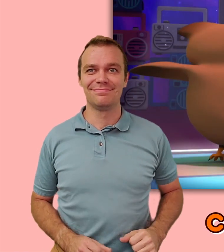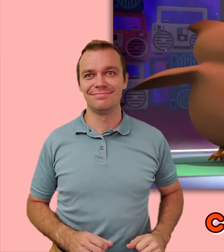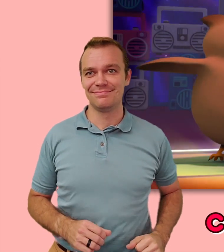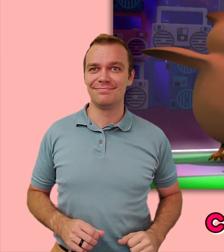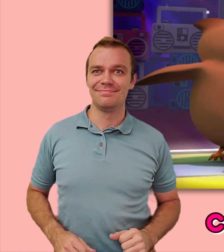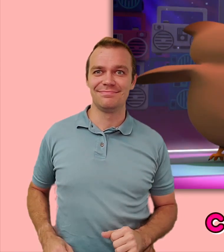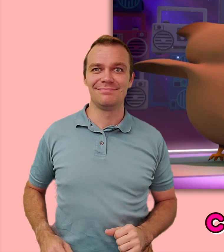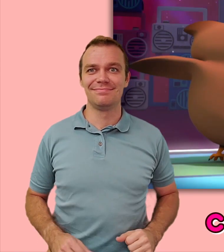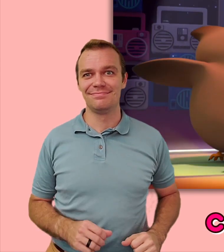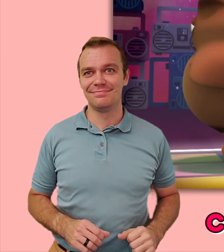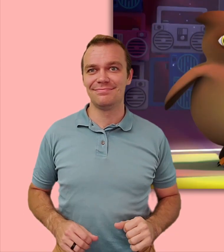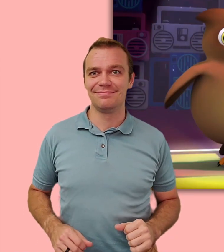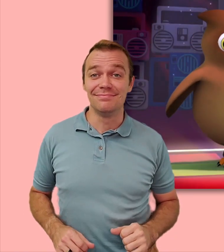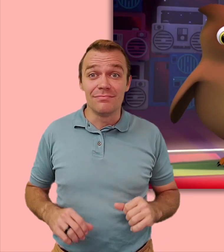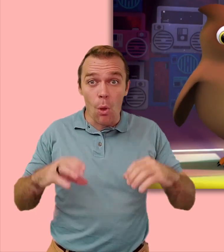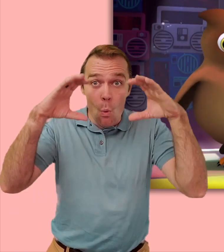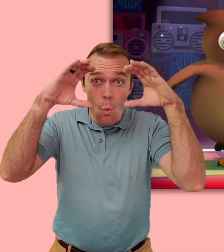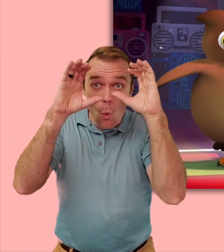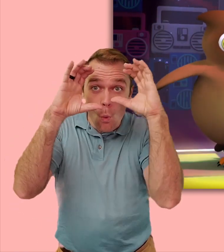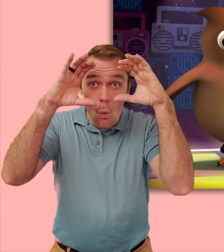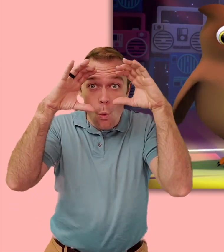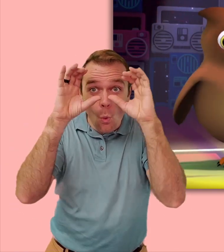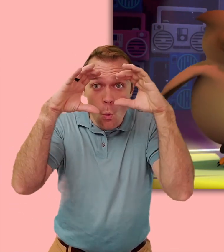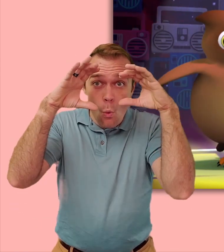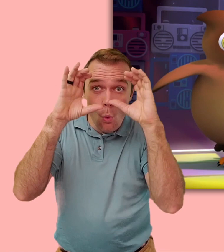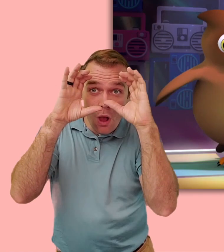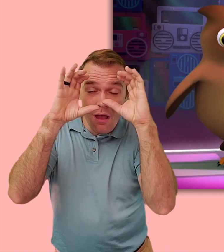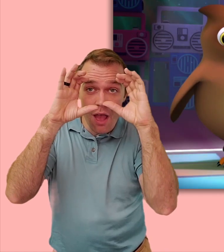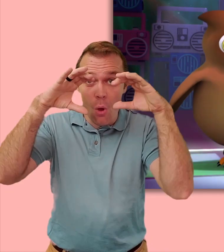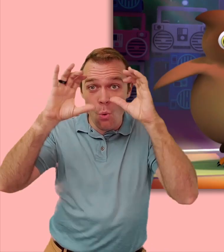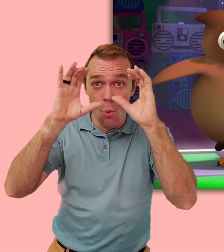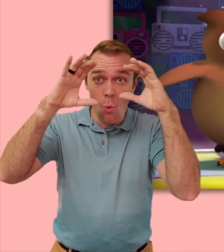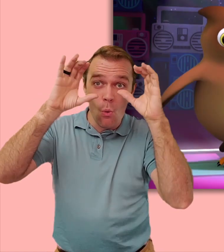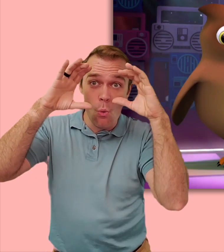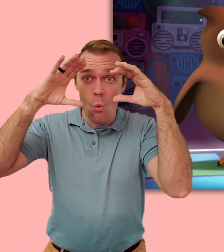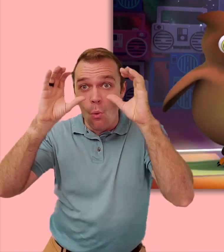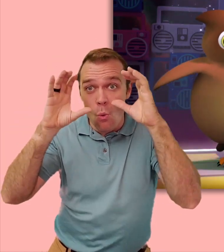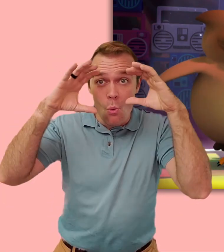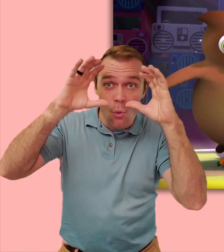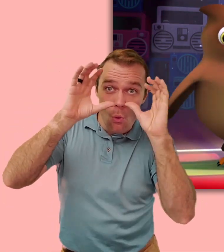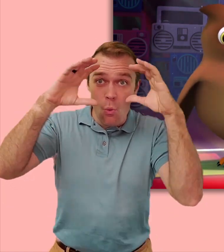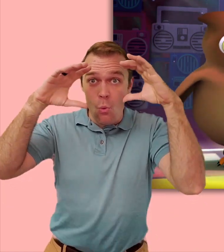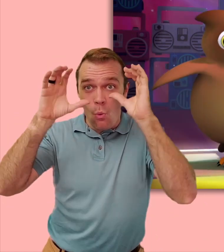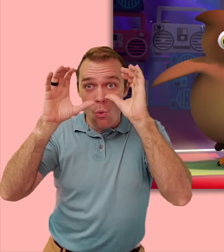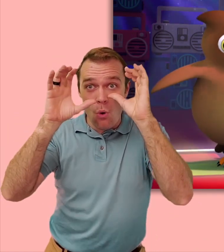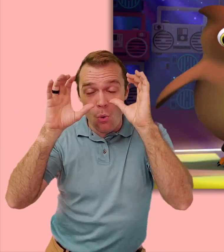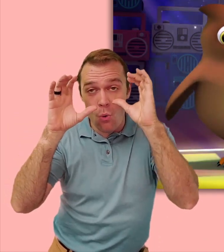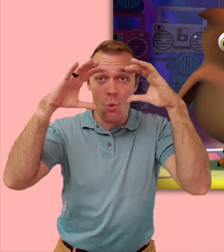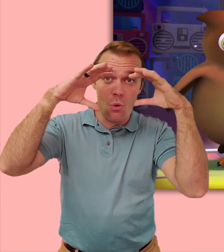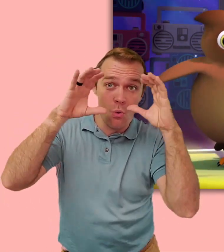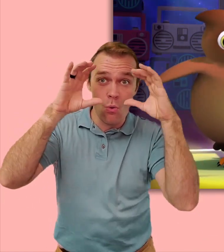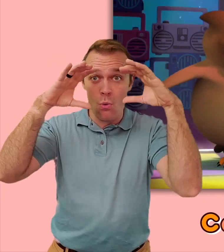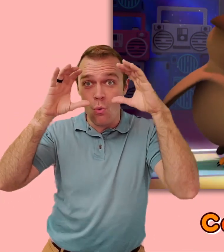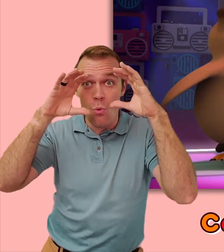Can you hear the owl go hoot hoot hoot? Listen to the owl go hoot hoot